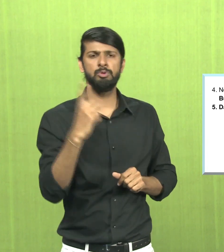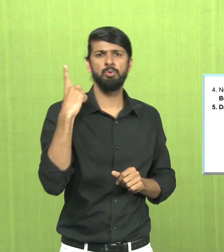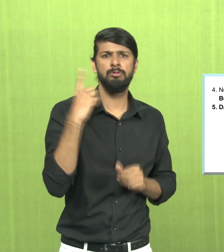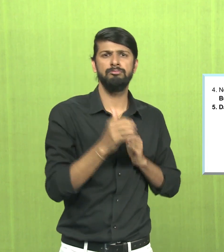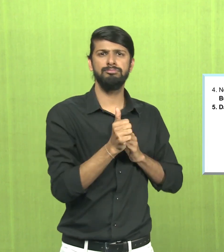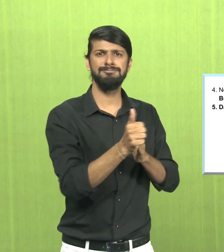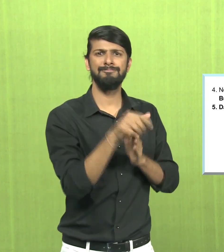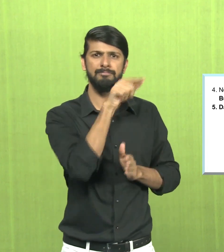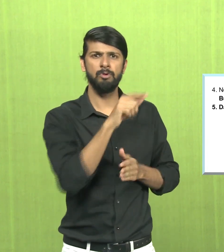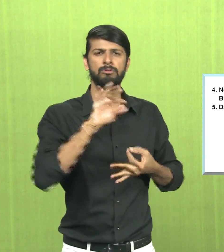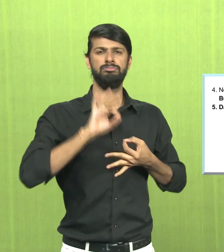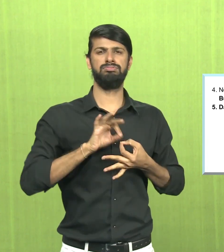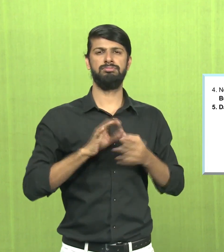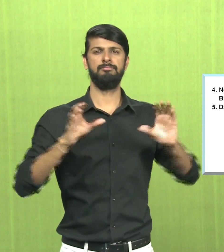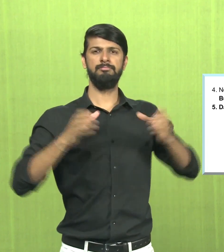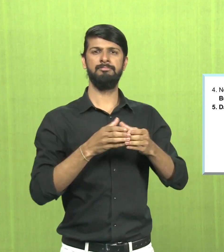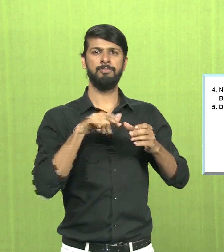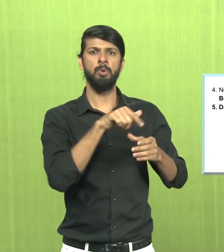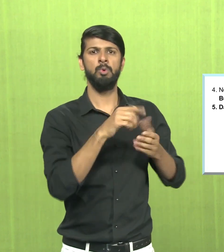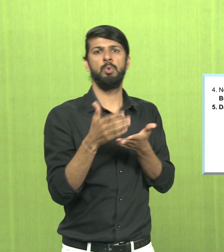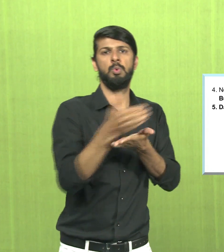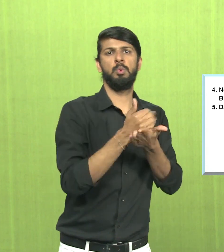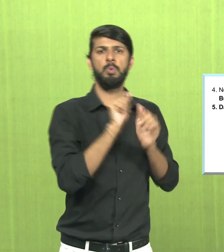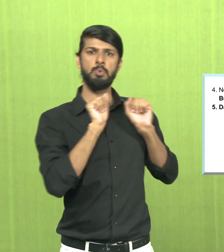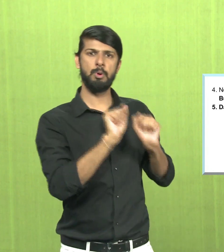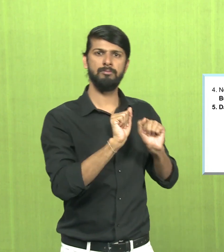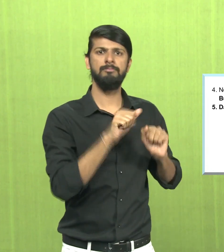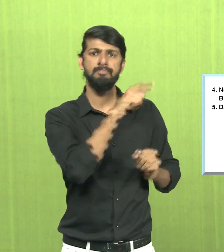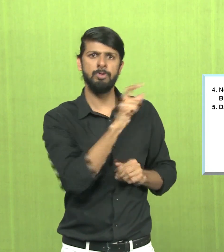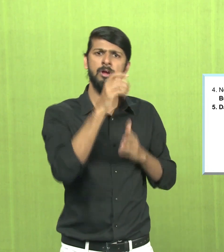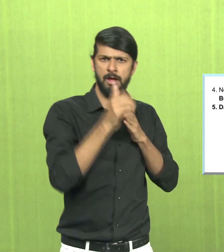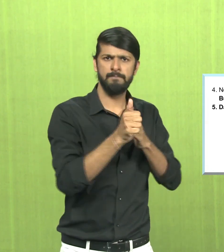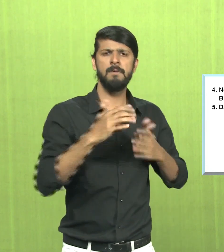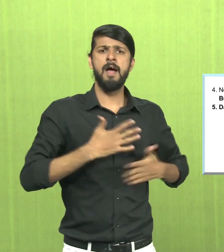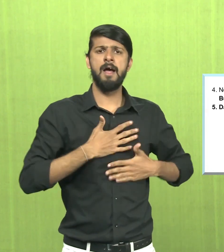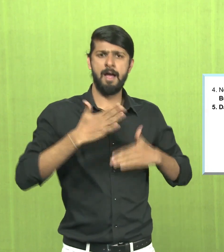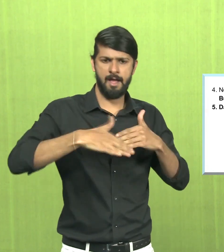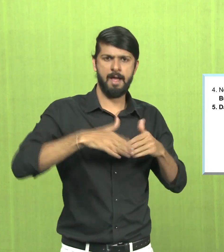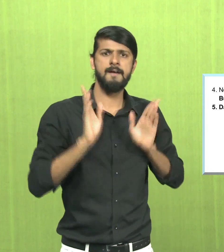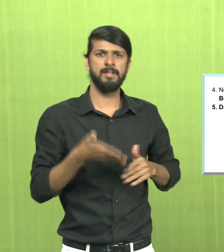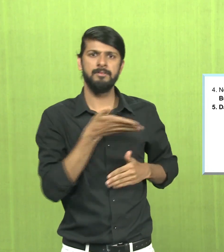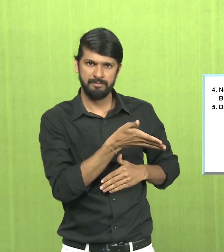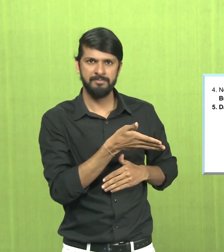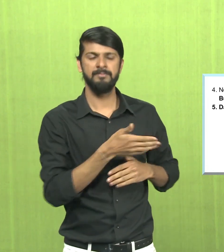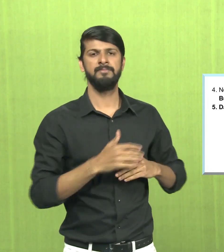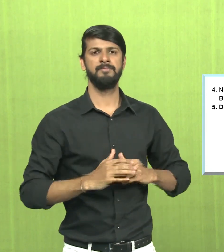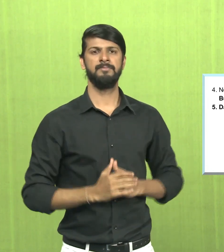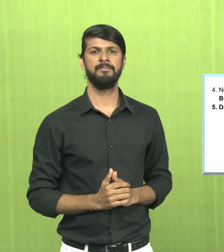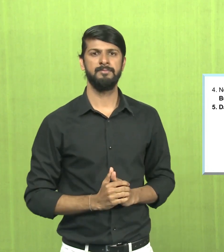Dalai Lama is the current leader of Tibetan Buddhists, and he is still